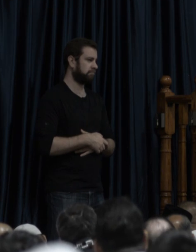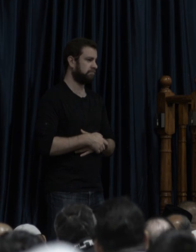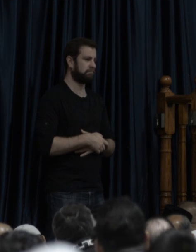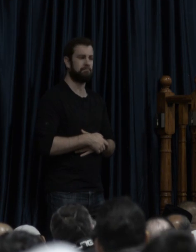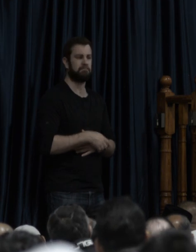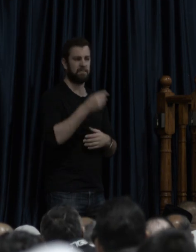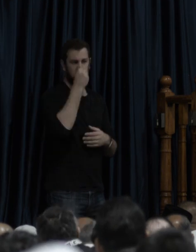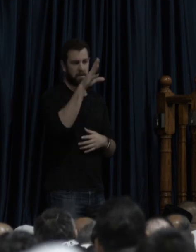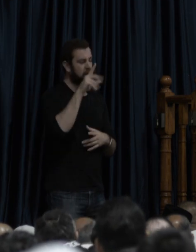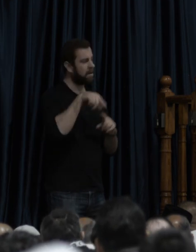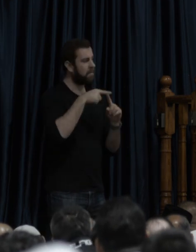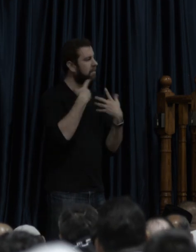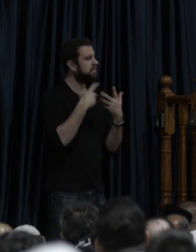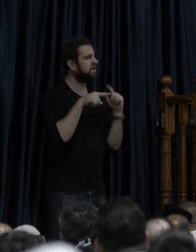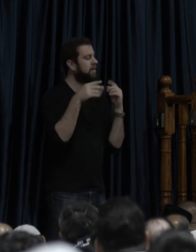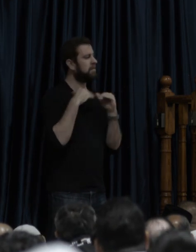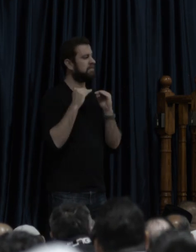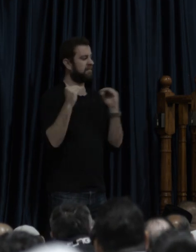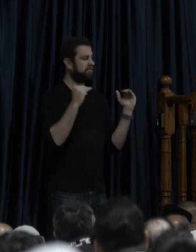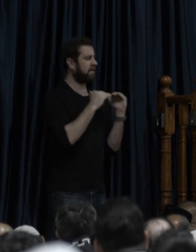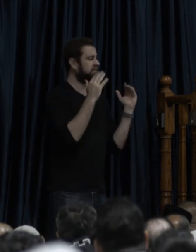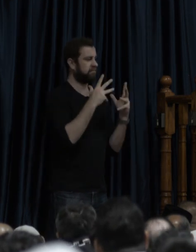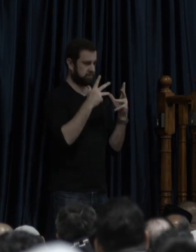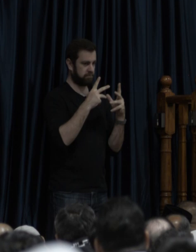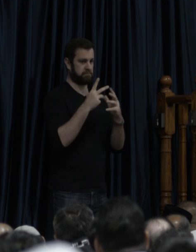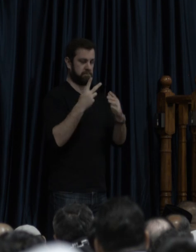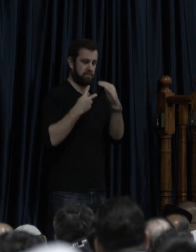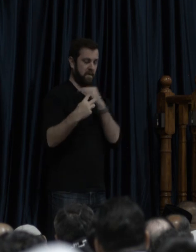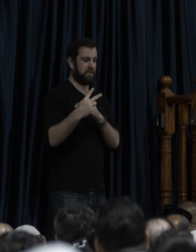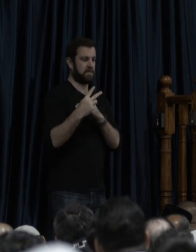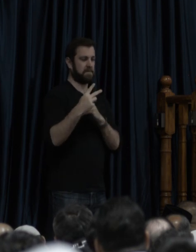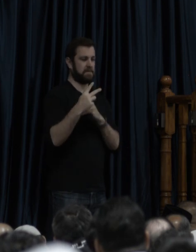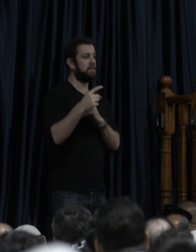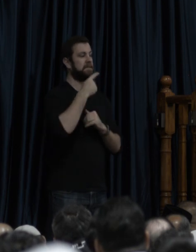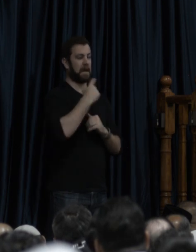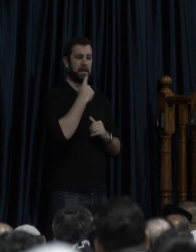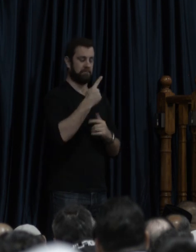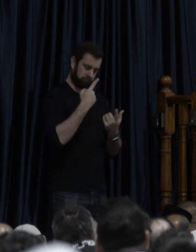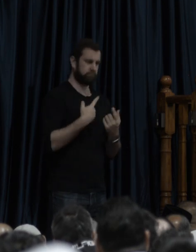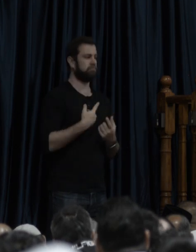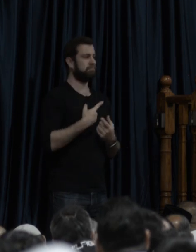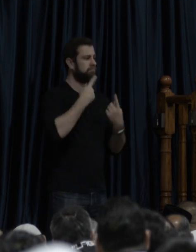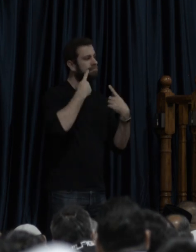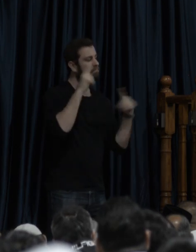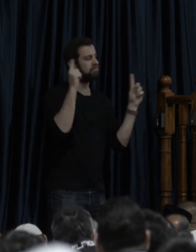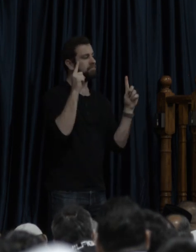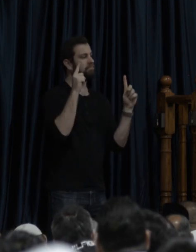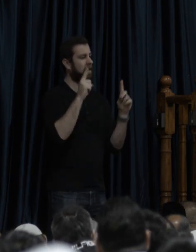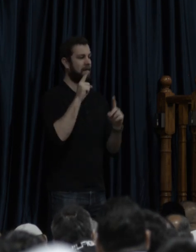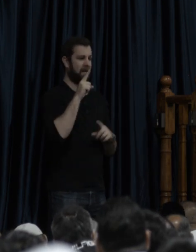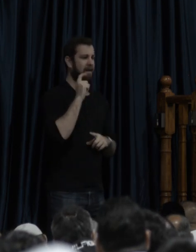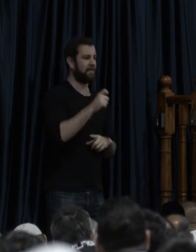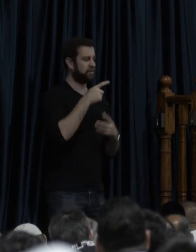the believing male and female when Allah and His Prophet pronounce a decree for them to ask for